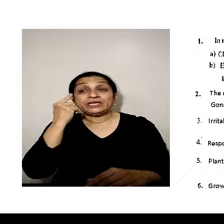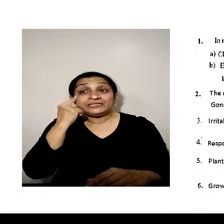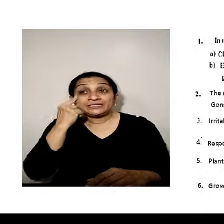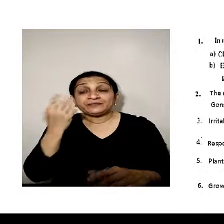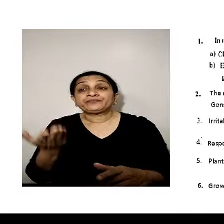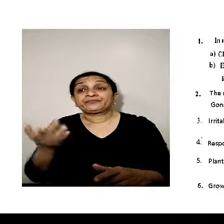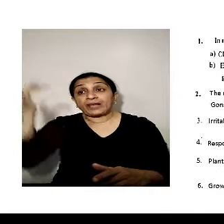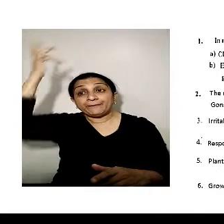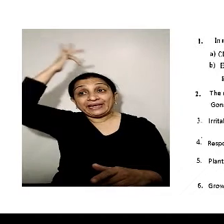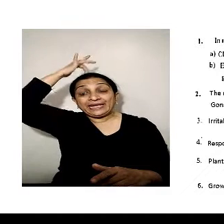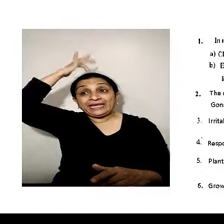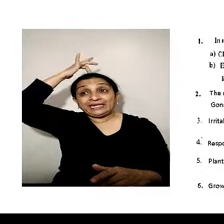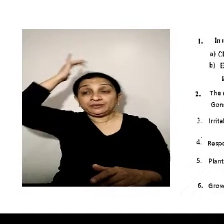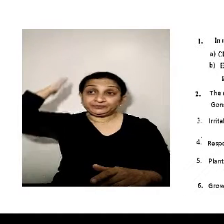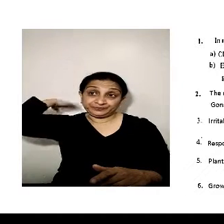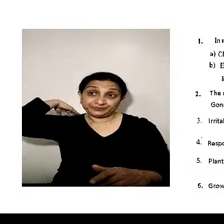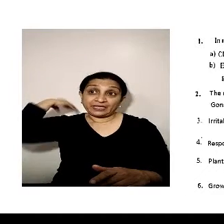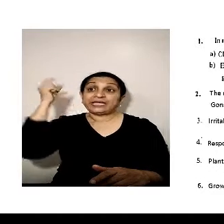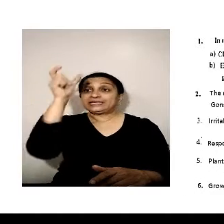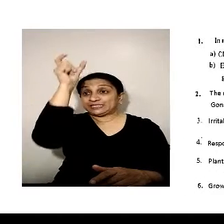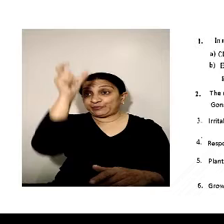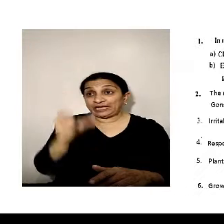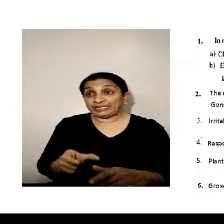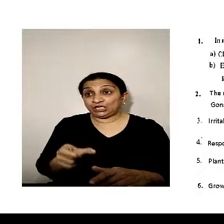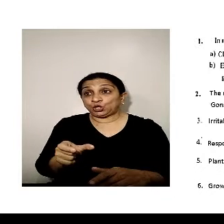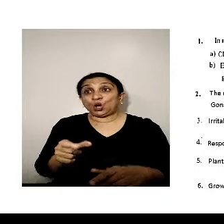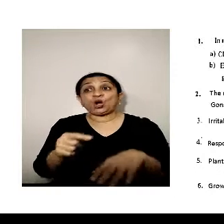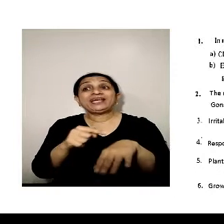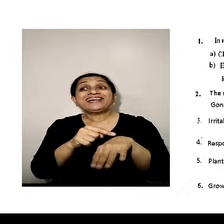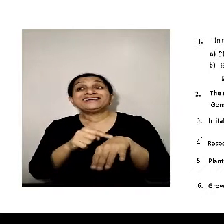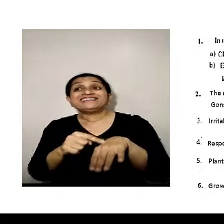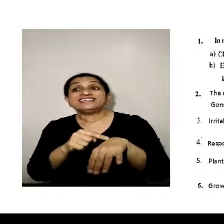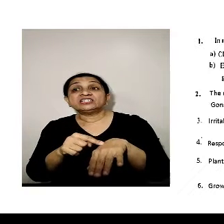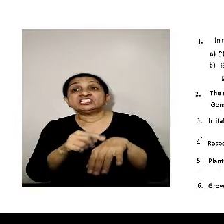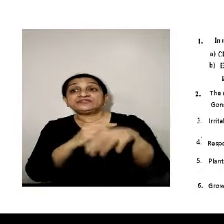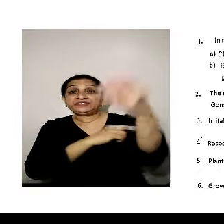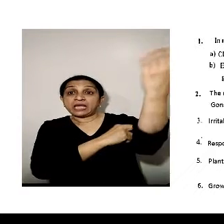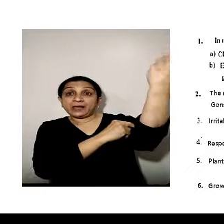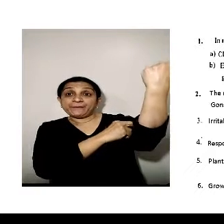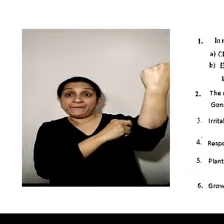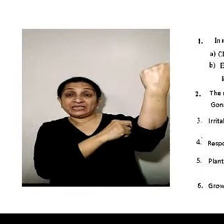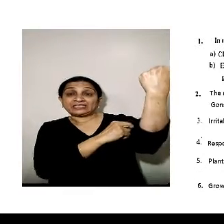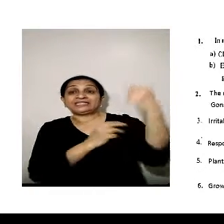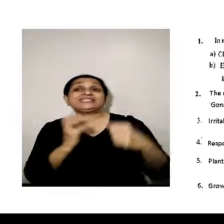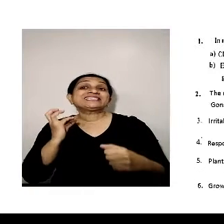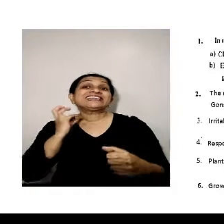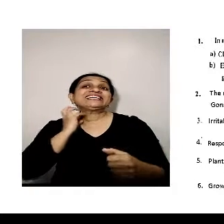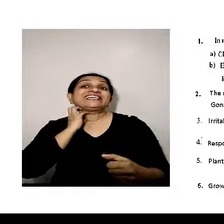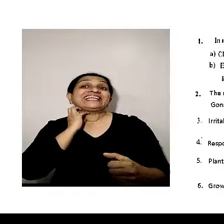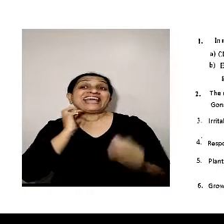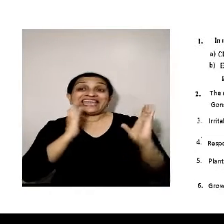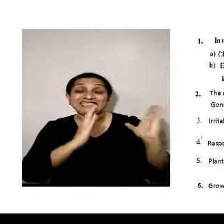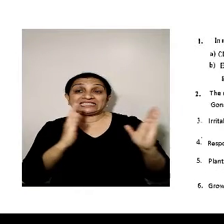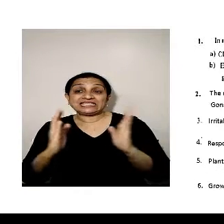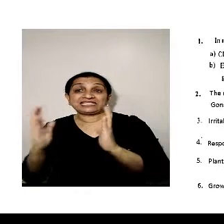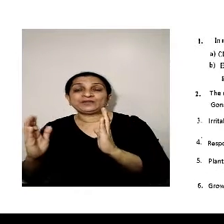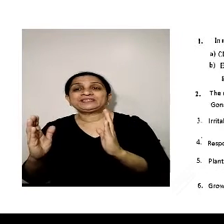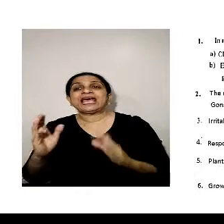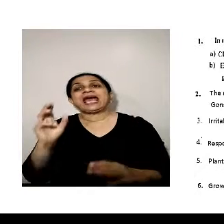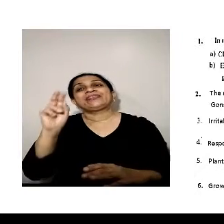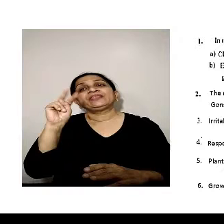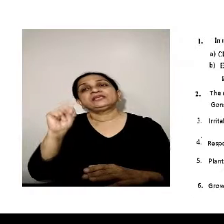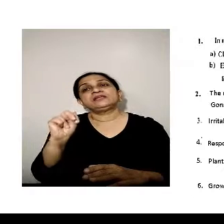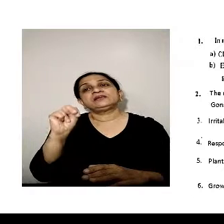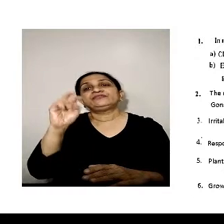sense organs, brain, spinal cord, nerves, muscles, gland